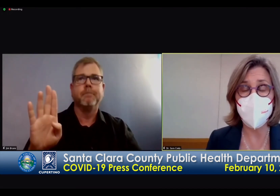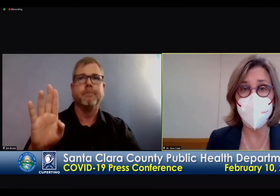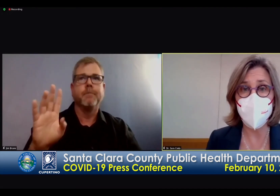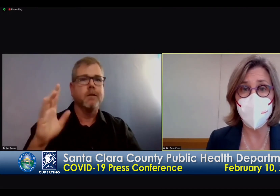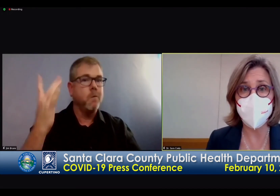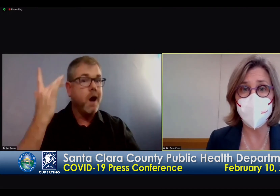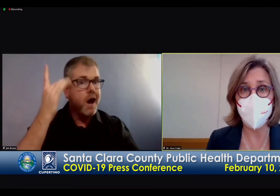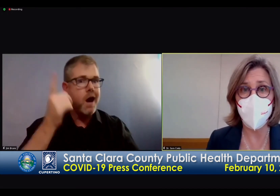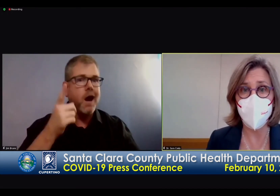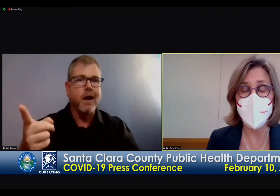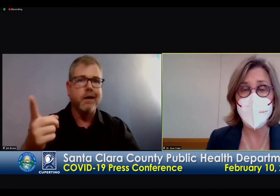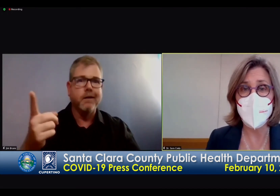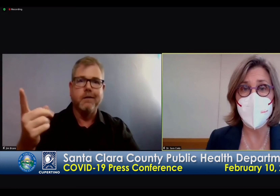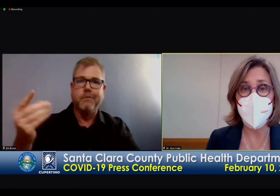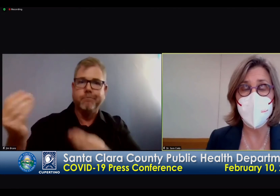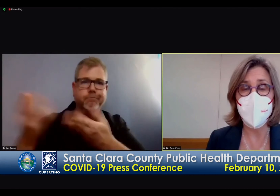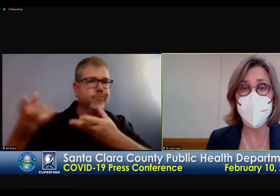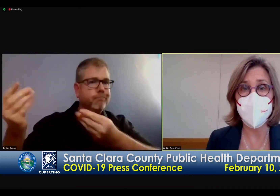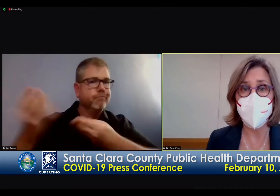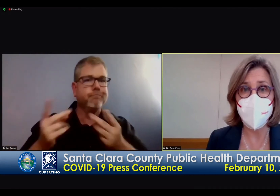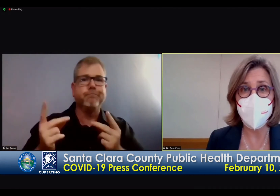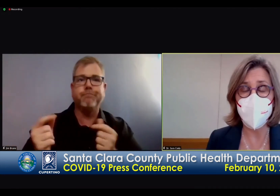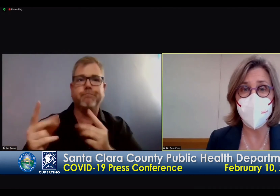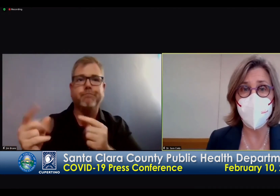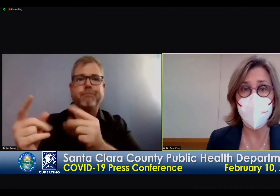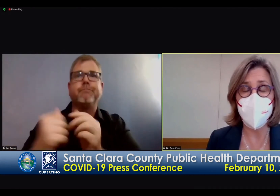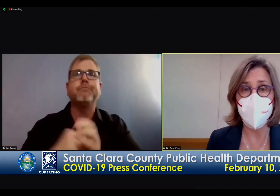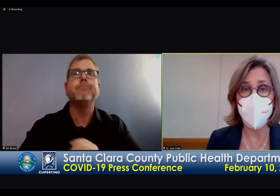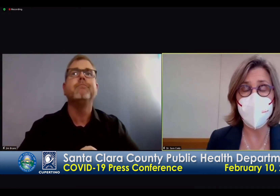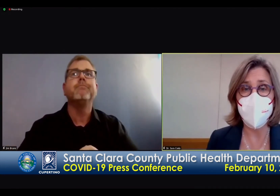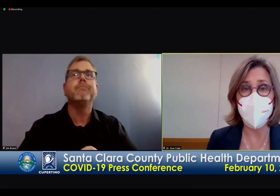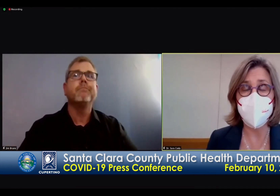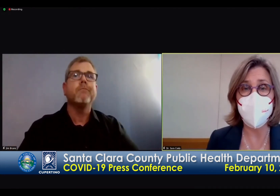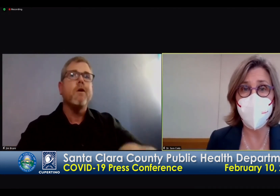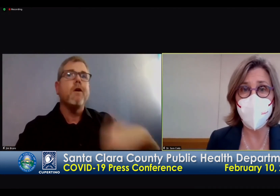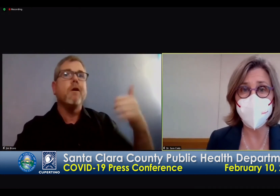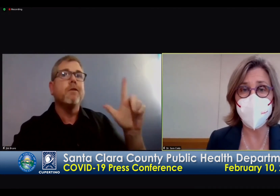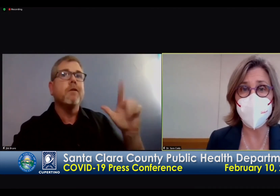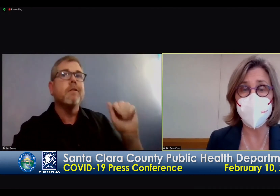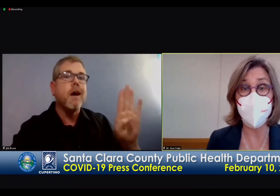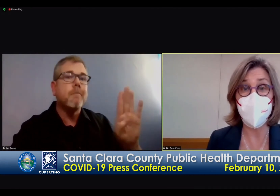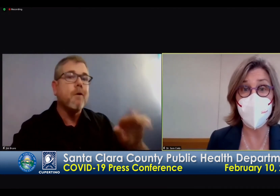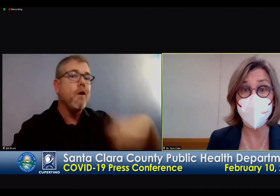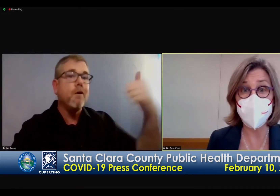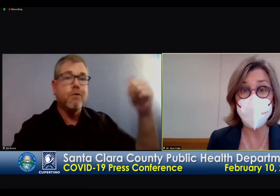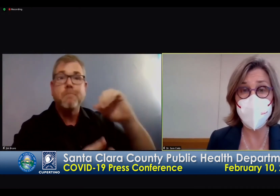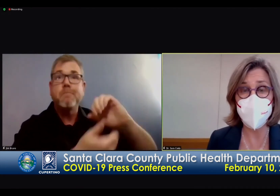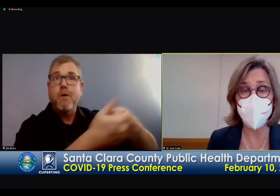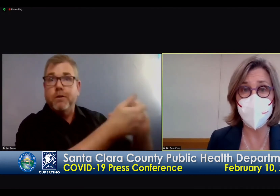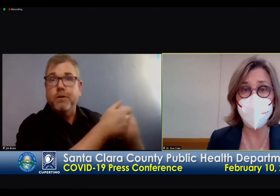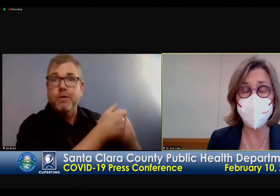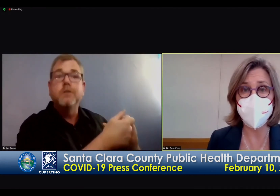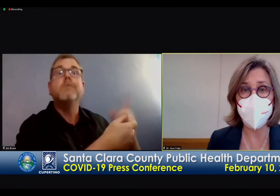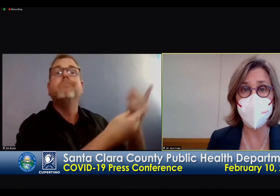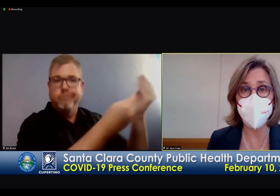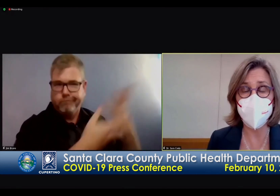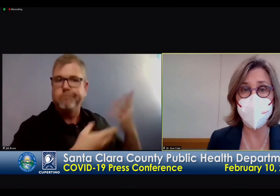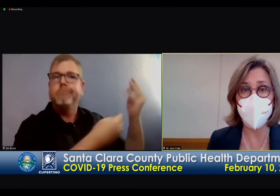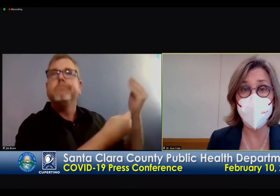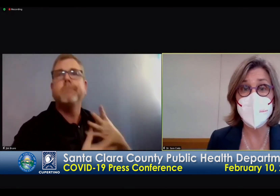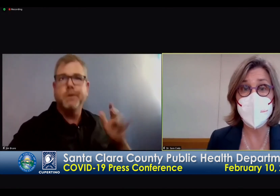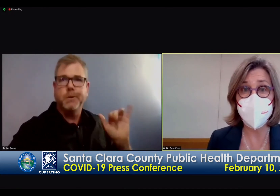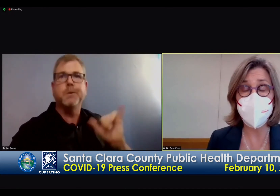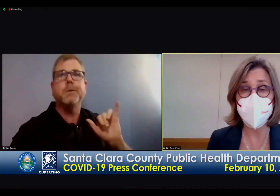that are doing this as well. And there's a database, but the capacity, sort of broadly speaking, across the state and the